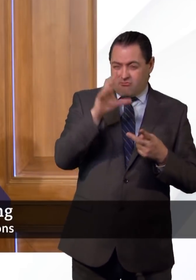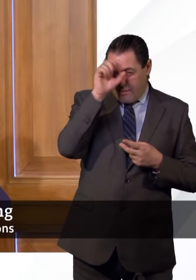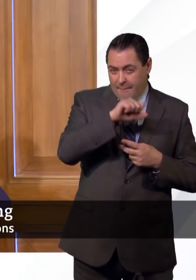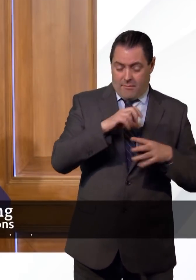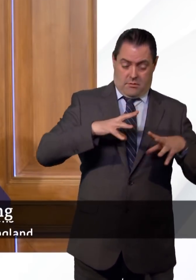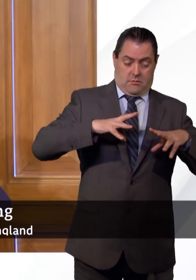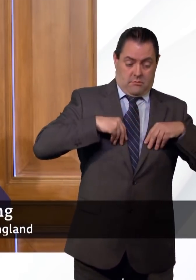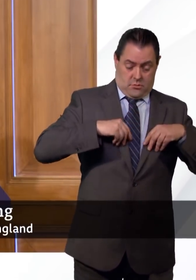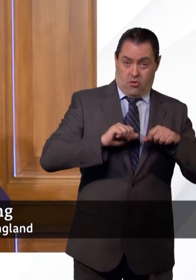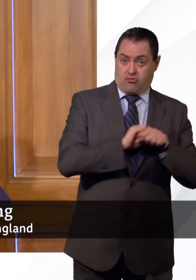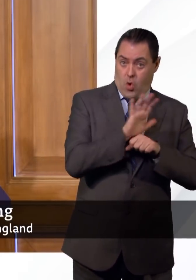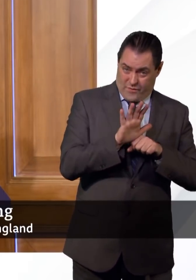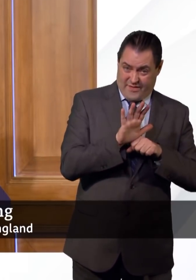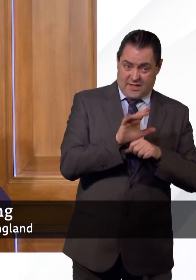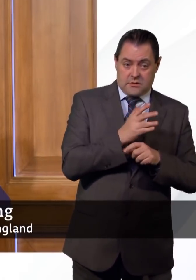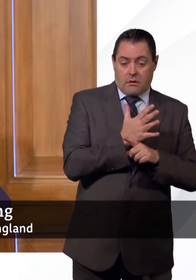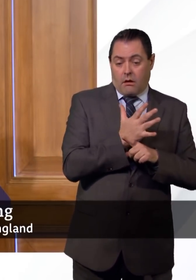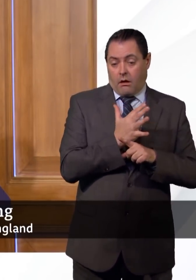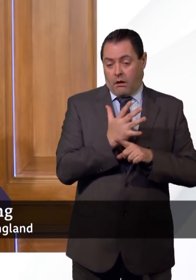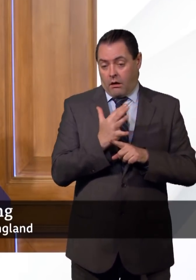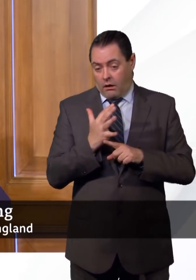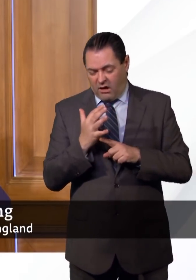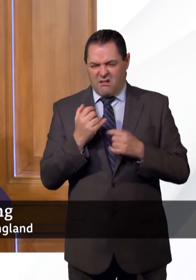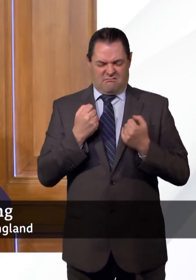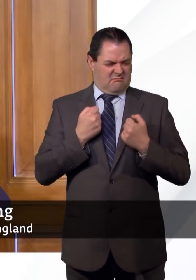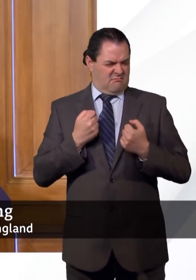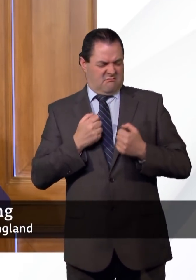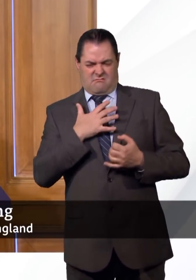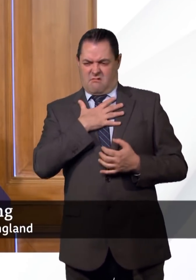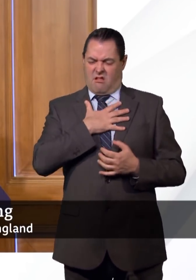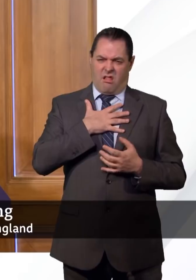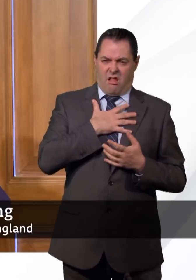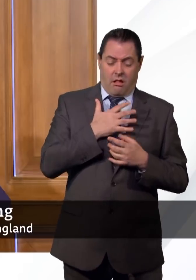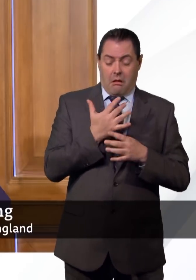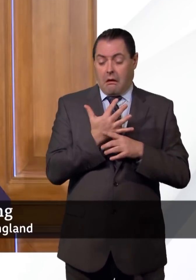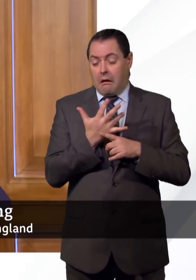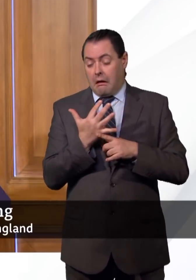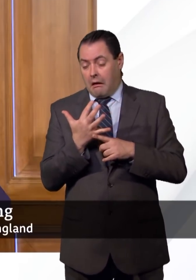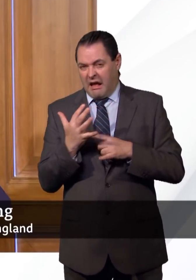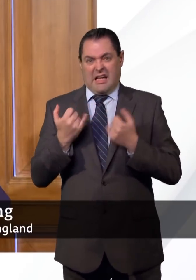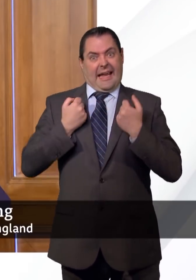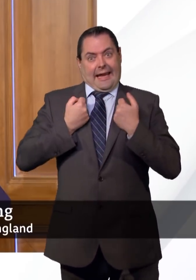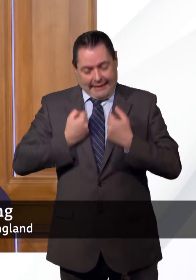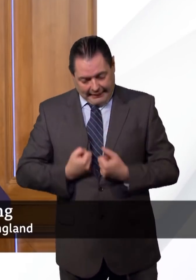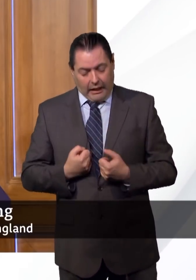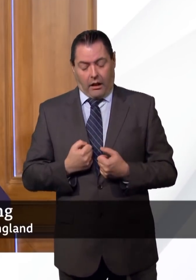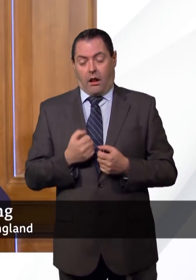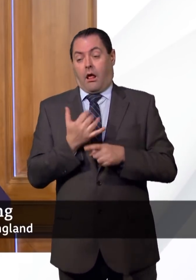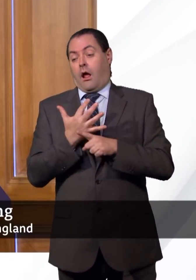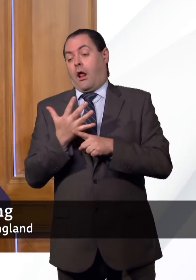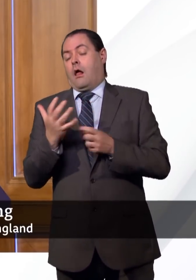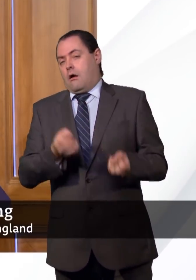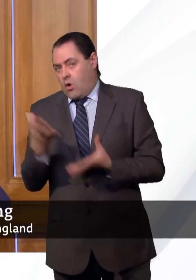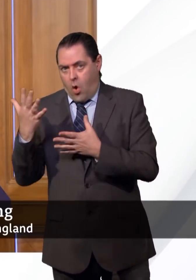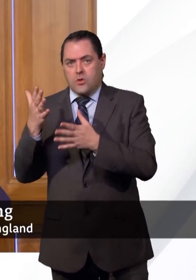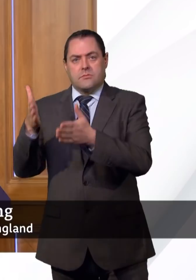and ending up with symptoms and then with hospitalisation. So there's usually about a 2-week delay. We would therefore not expect that